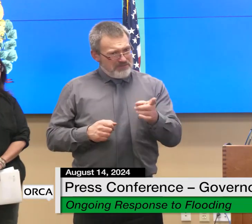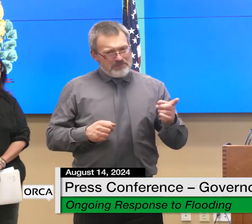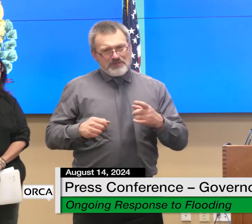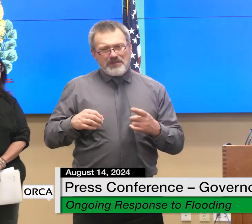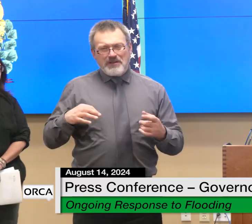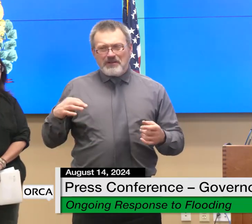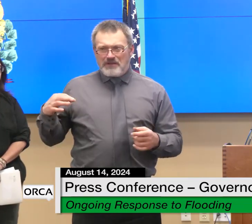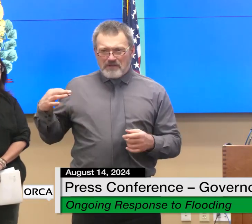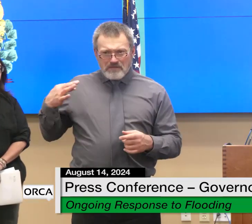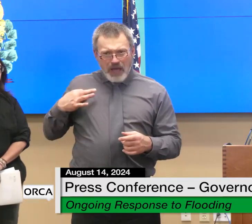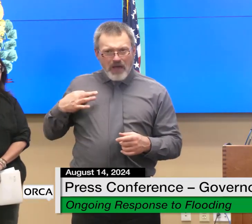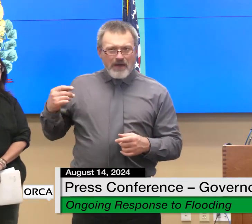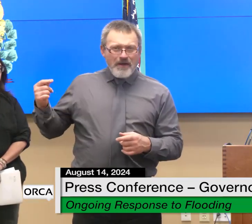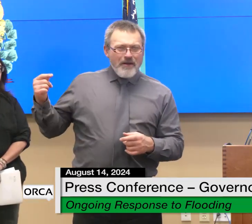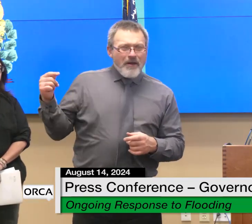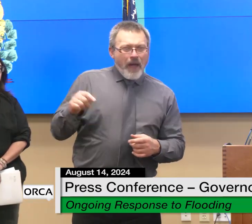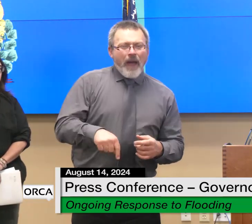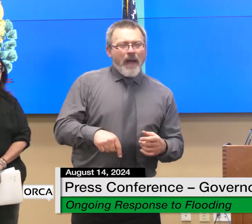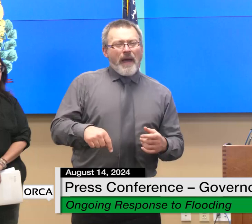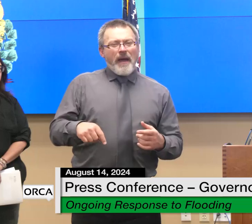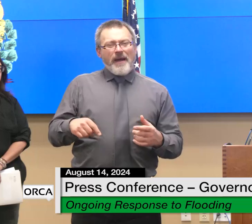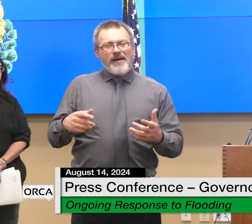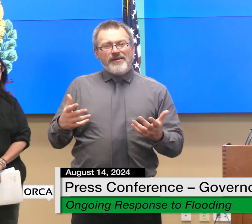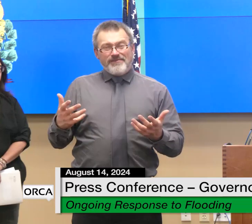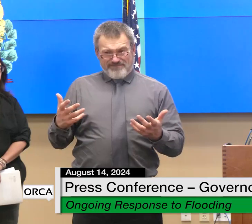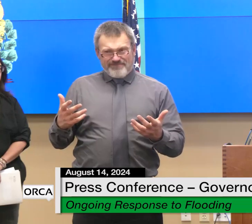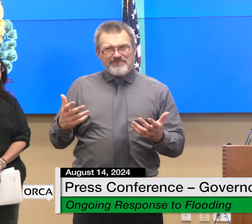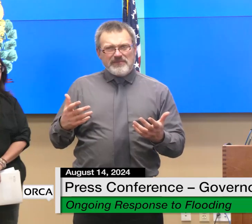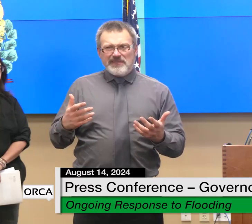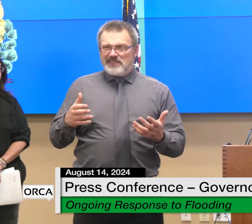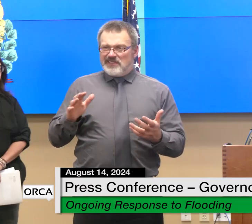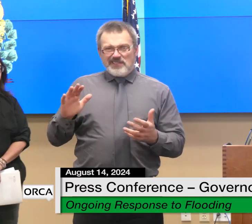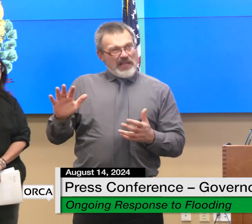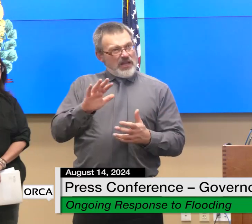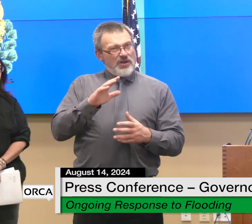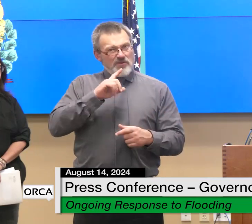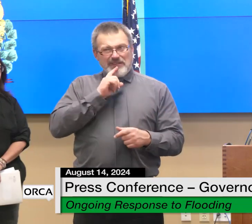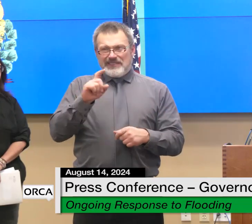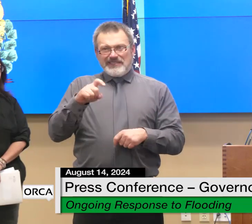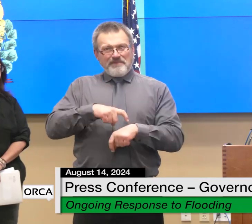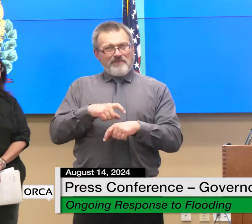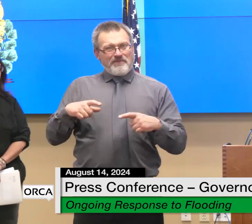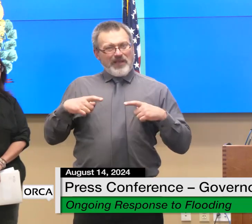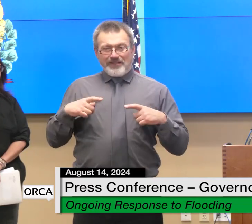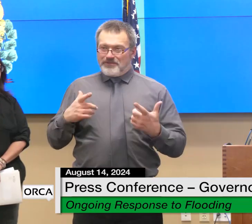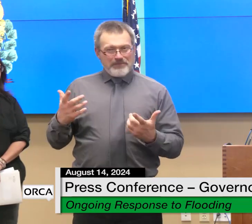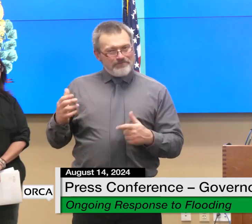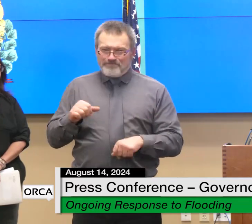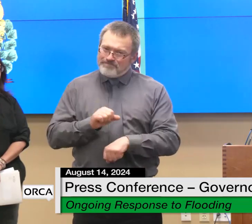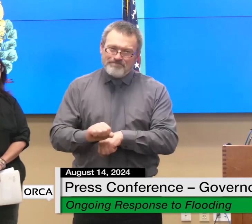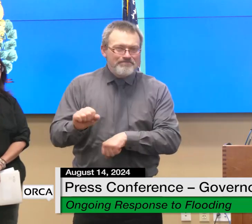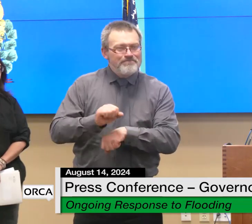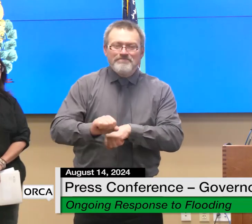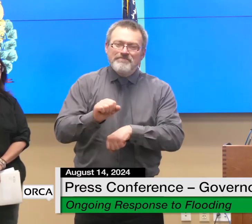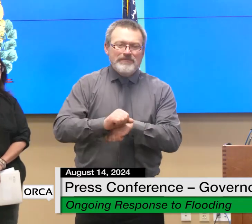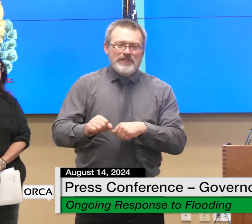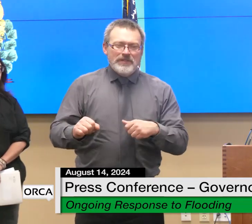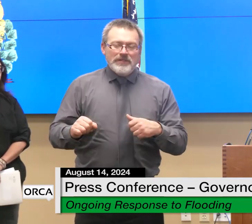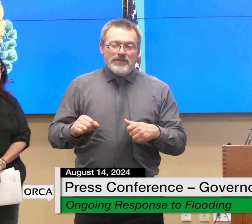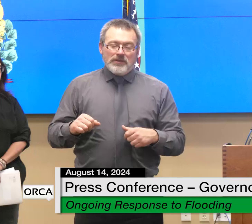Vermont and spent their summer volunteering. Their service and strong work ethic is something that I